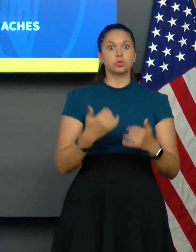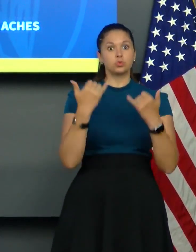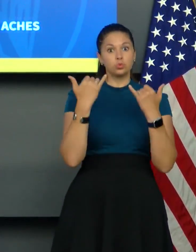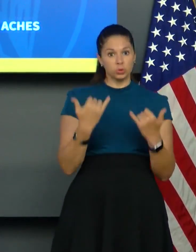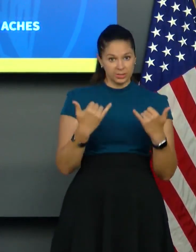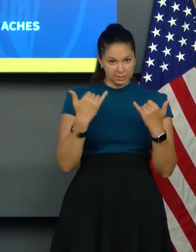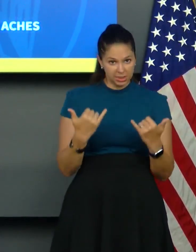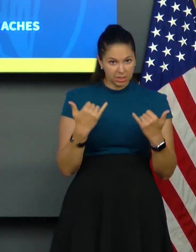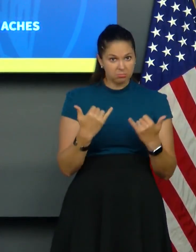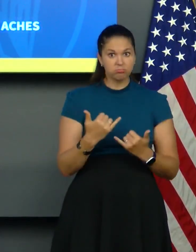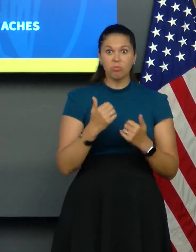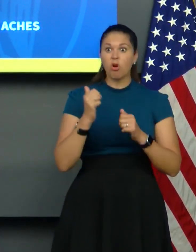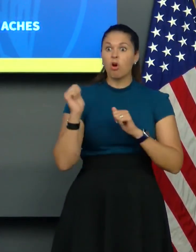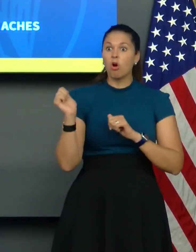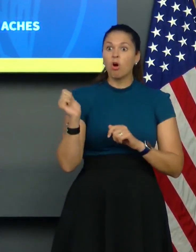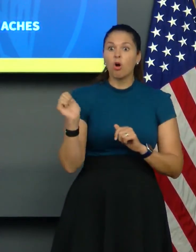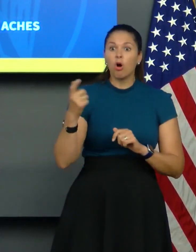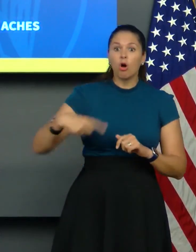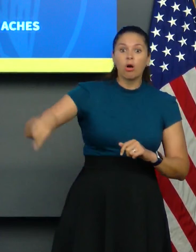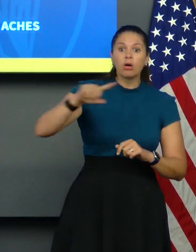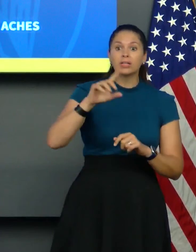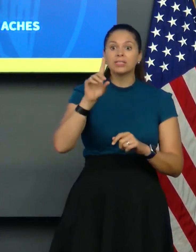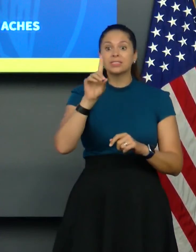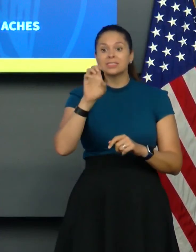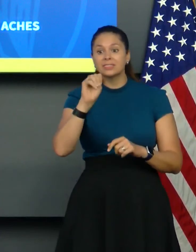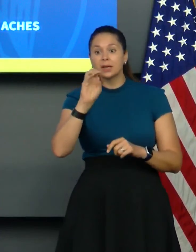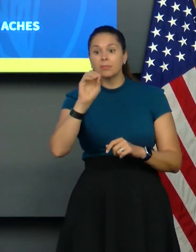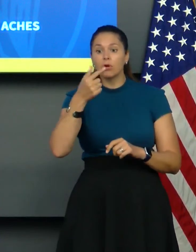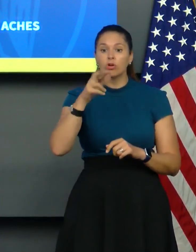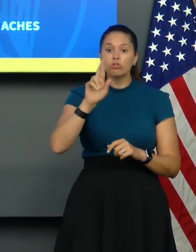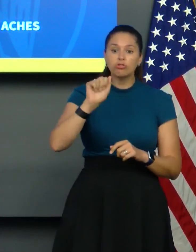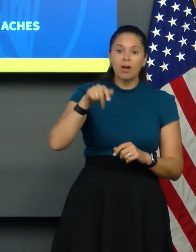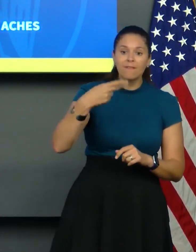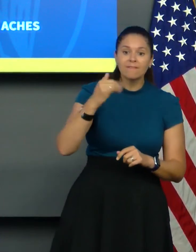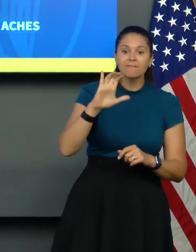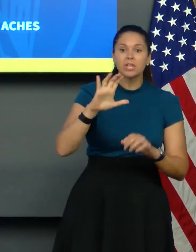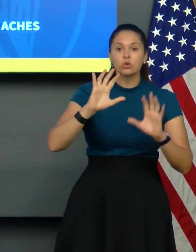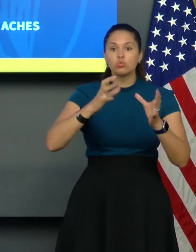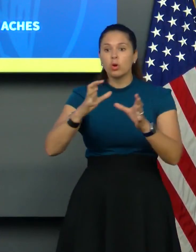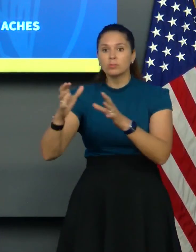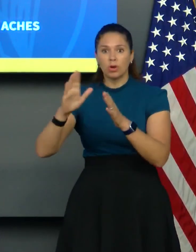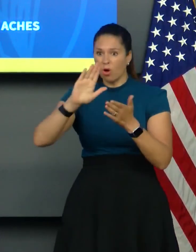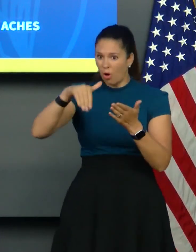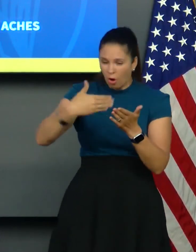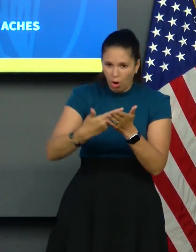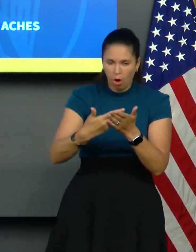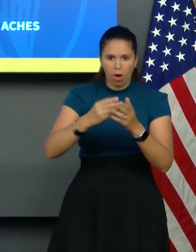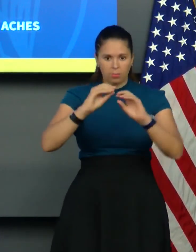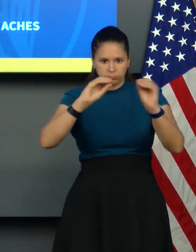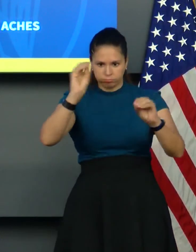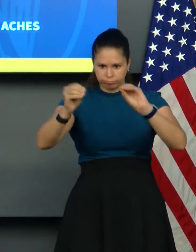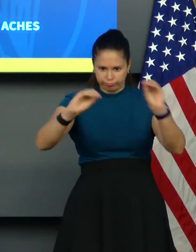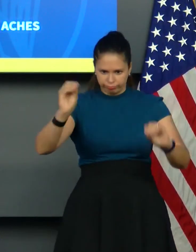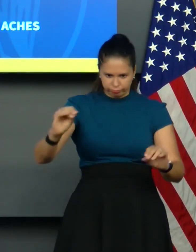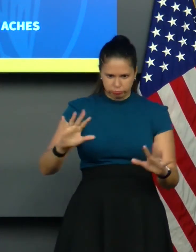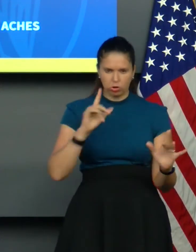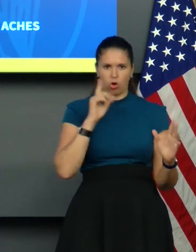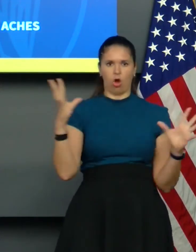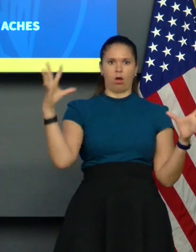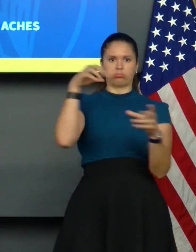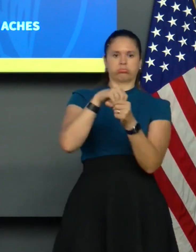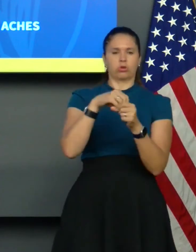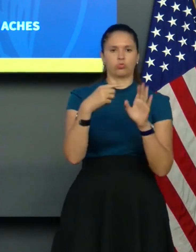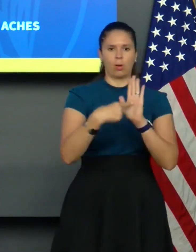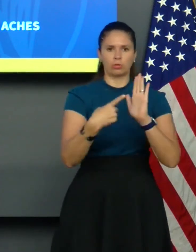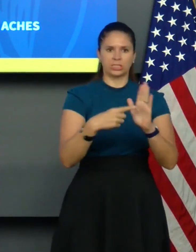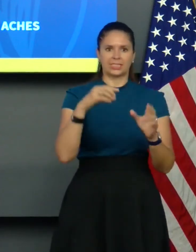Today, all of the demographic groups in Louisiana are represented in their proportion